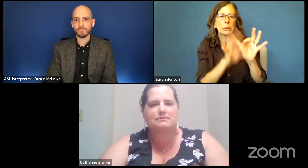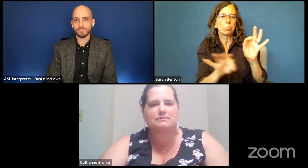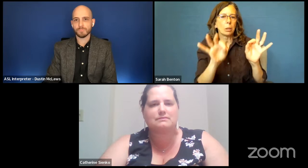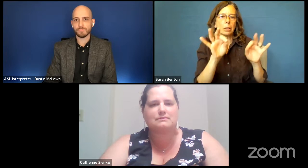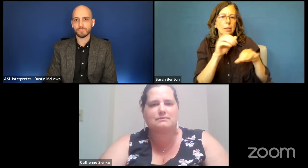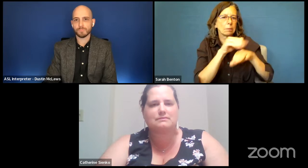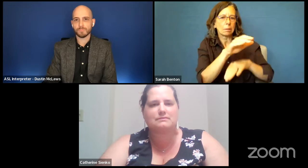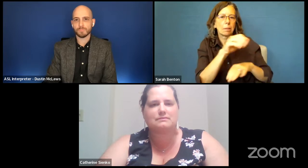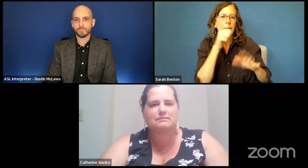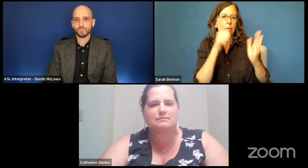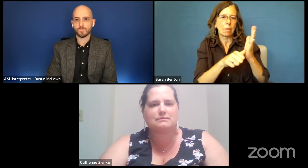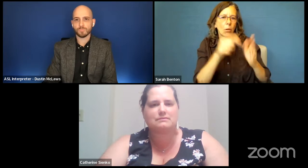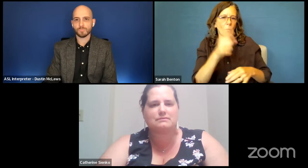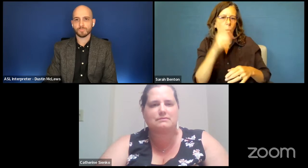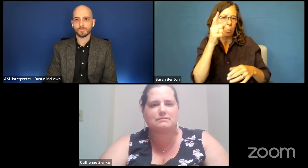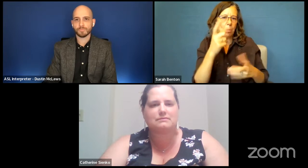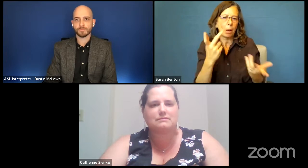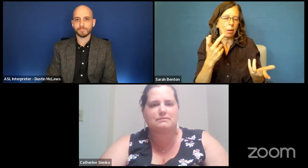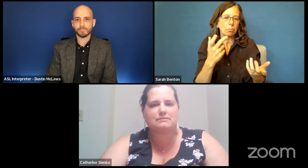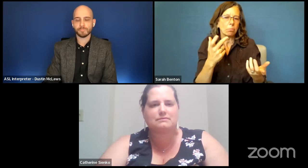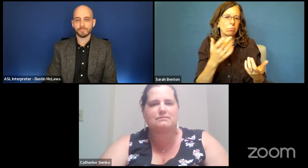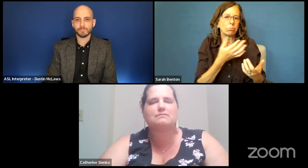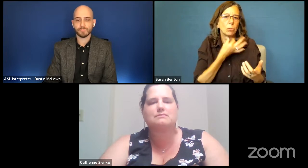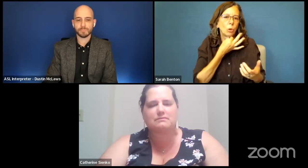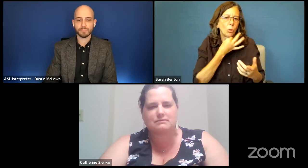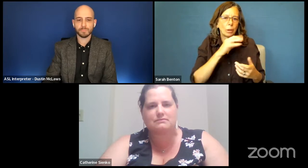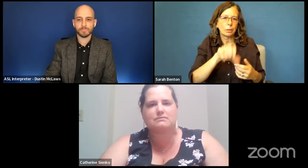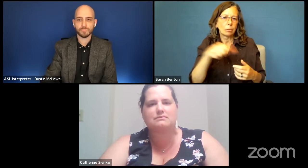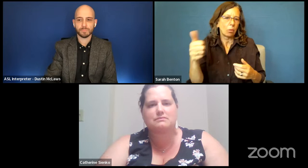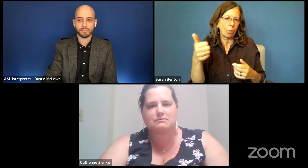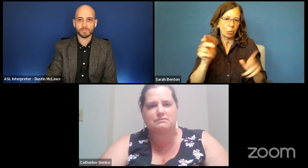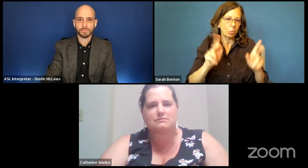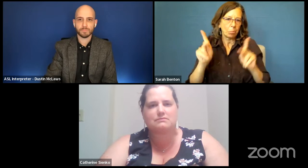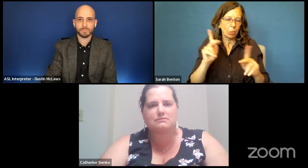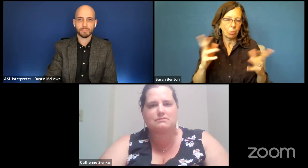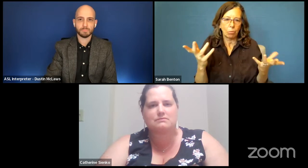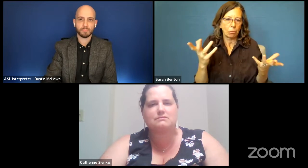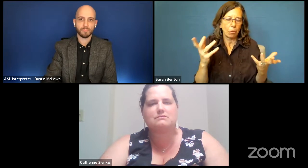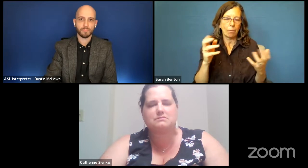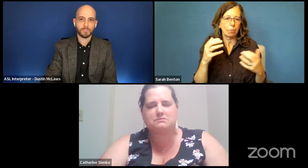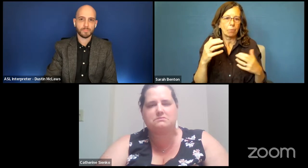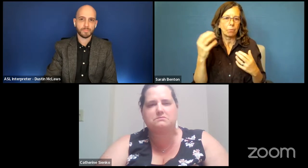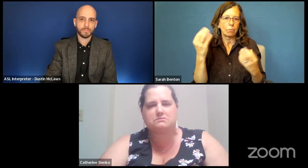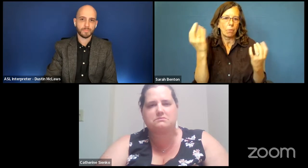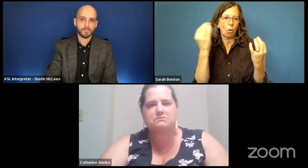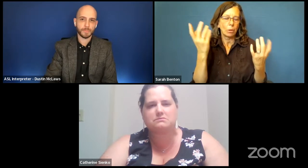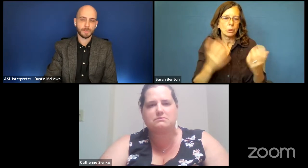CEUs or simply sending a letter of reprimand.